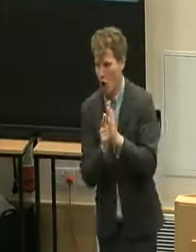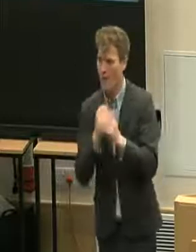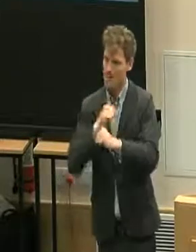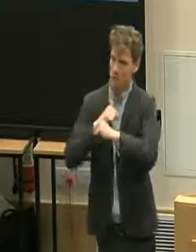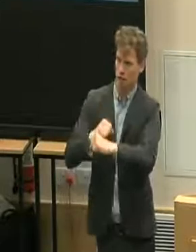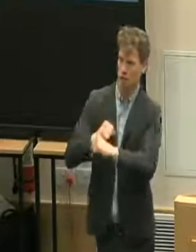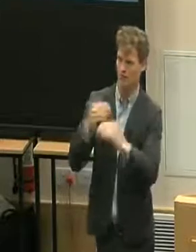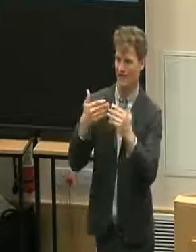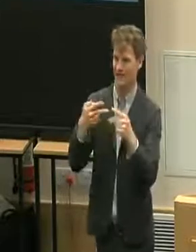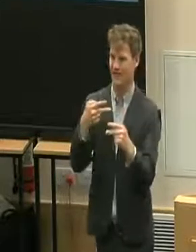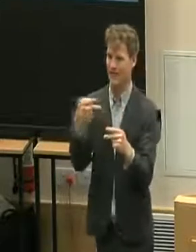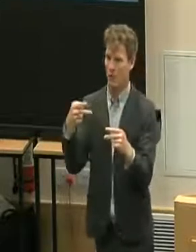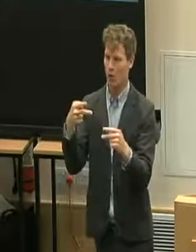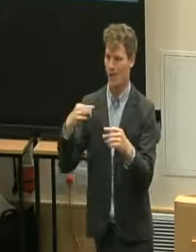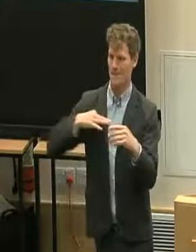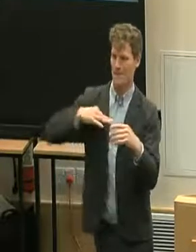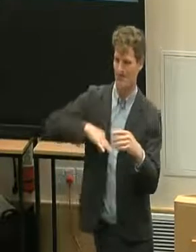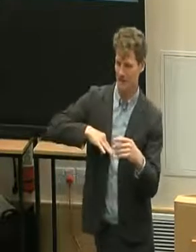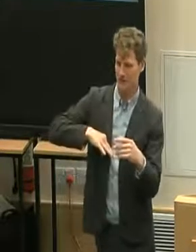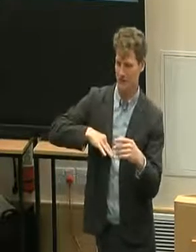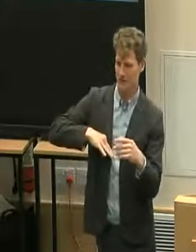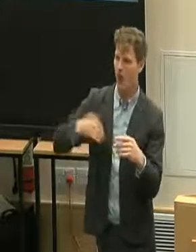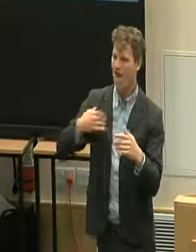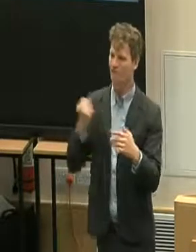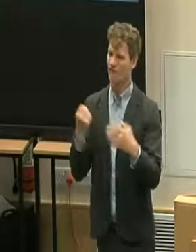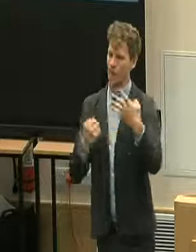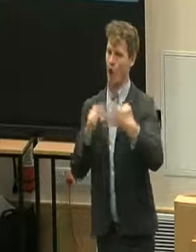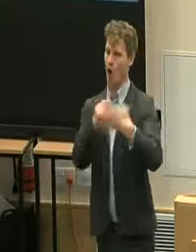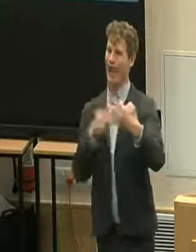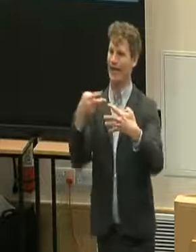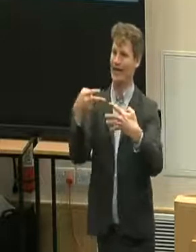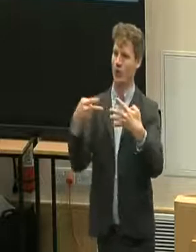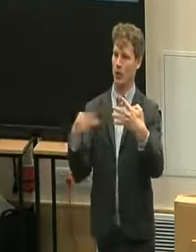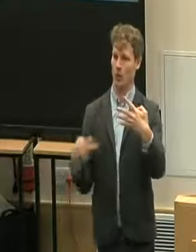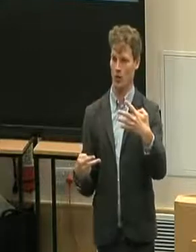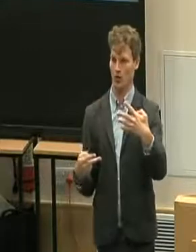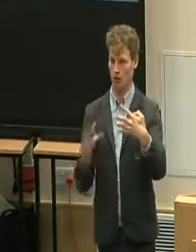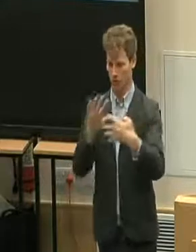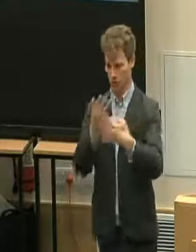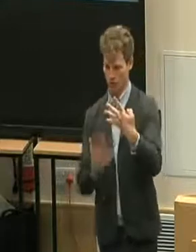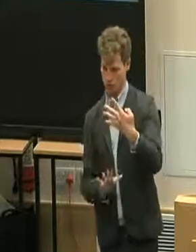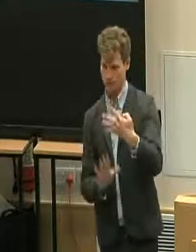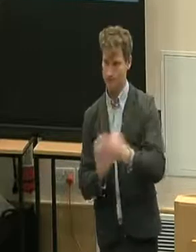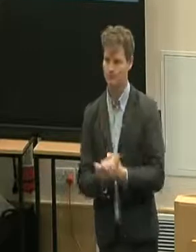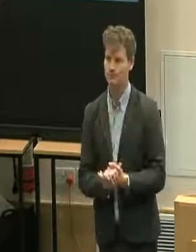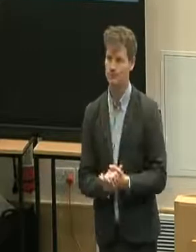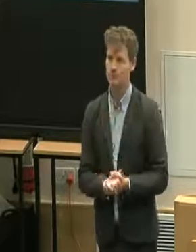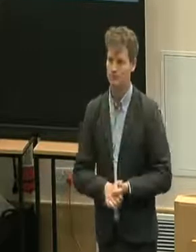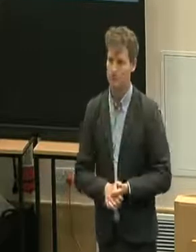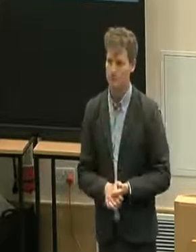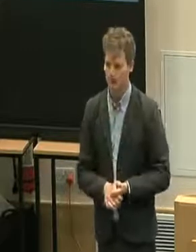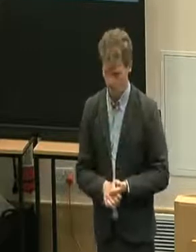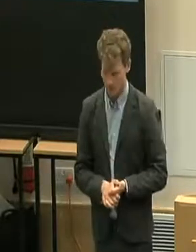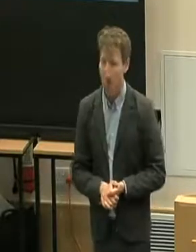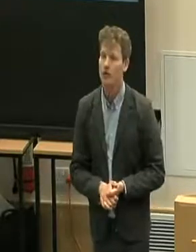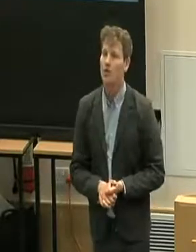four components there, four equals. Now, an open question is whether equality of opportunity